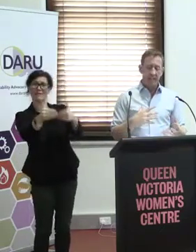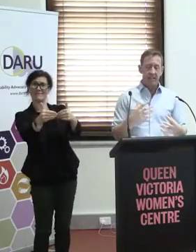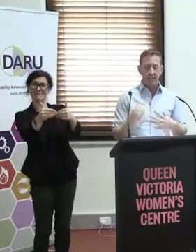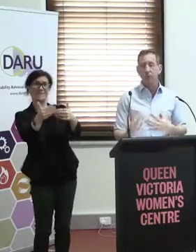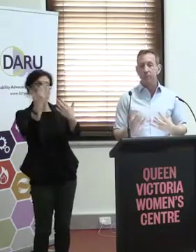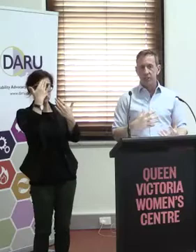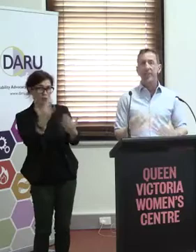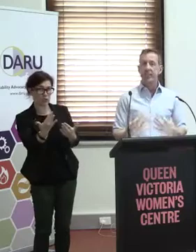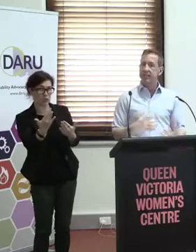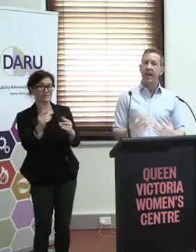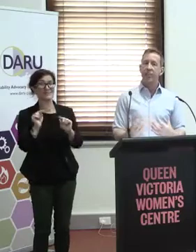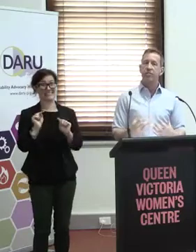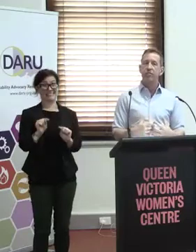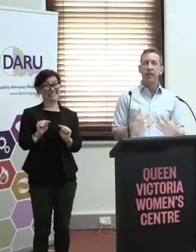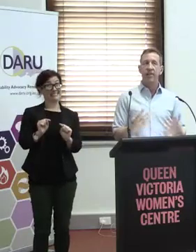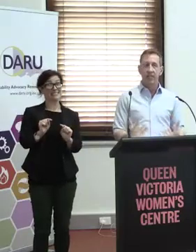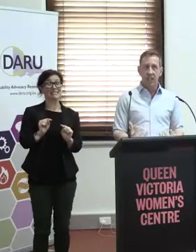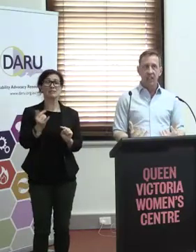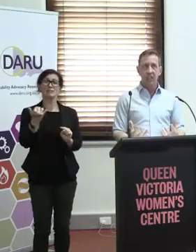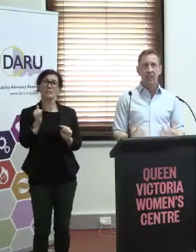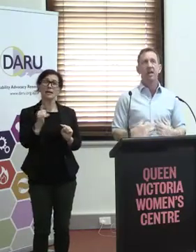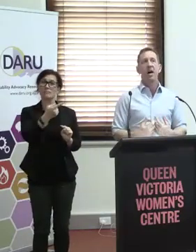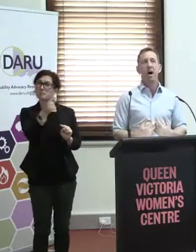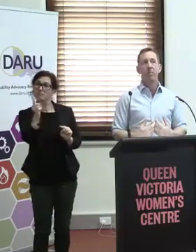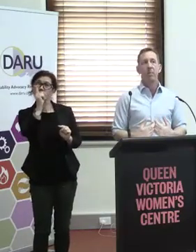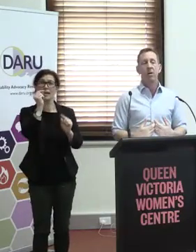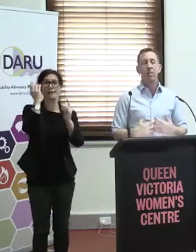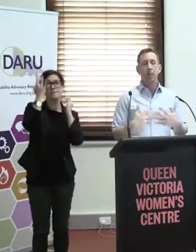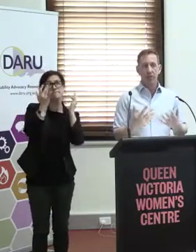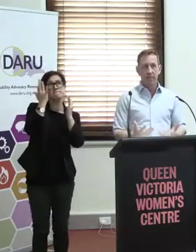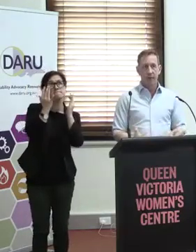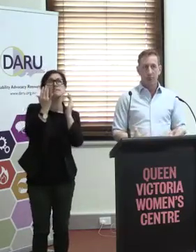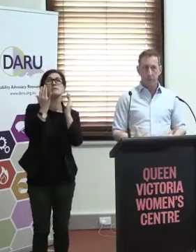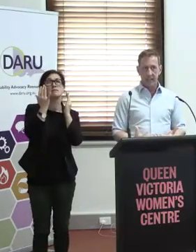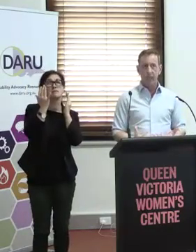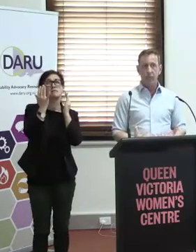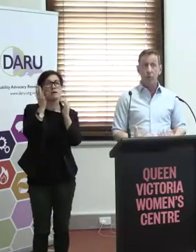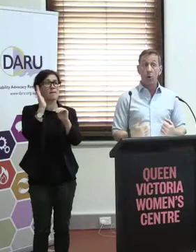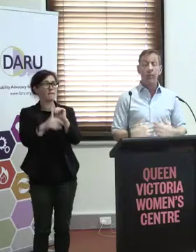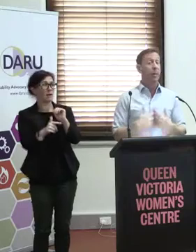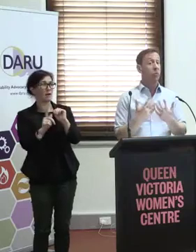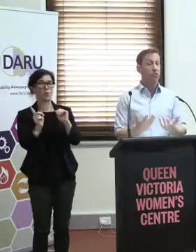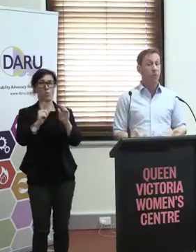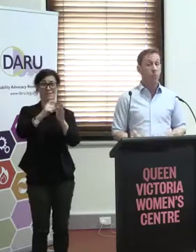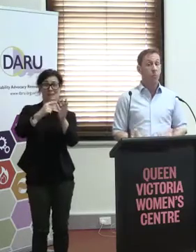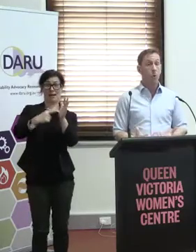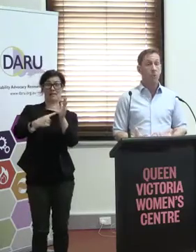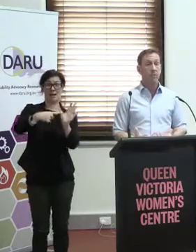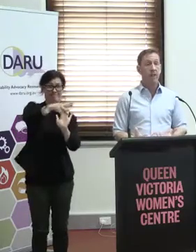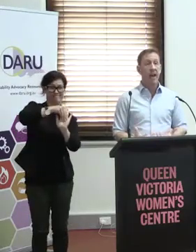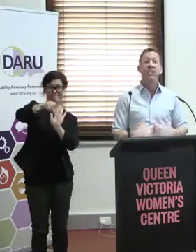So I think there's some opportunities there to have a think, both around what data is recorded, but